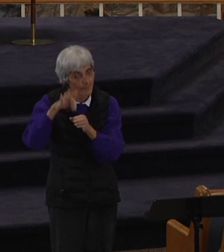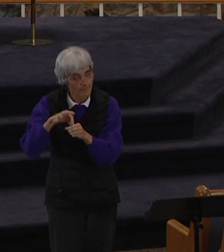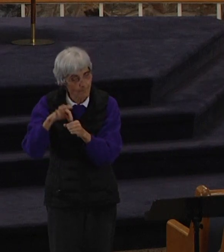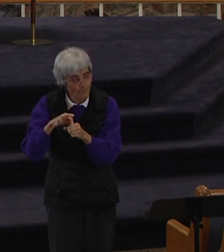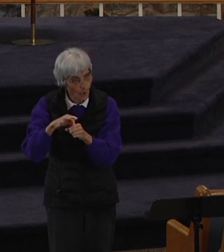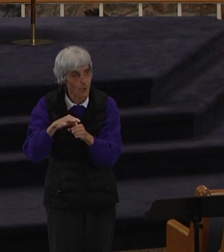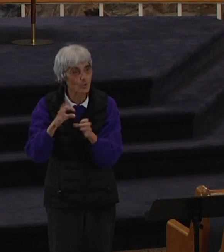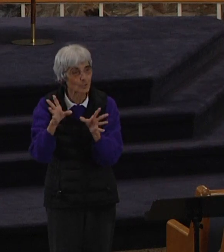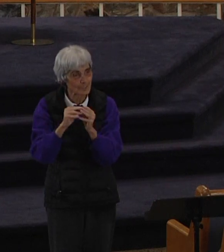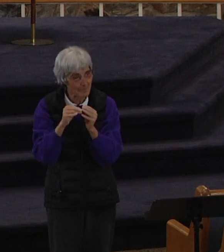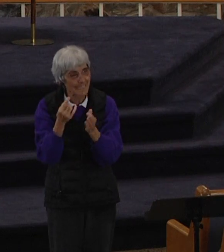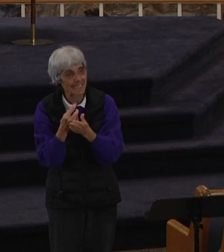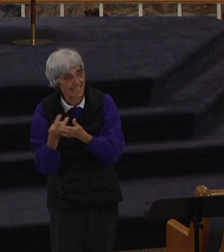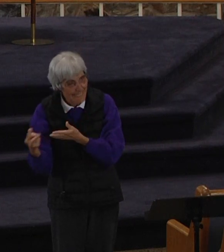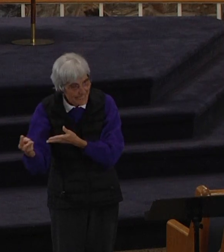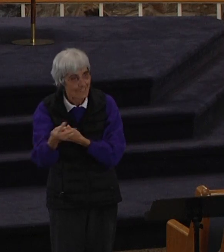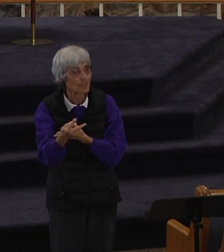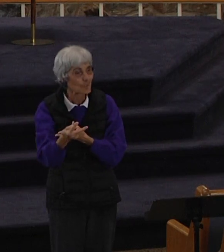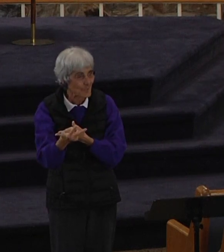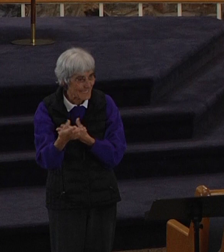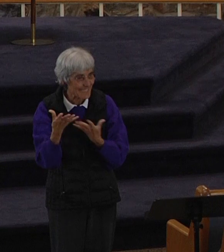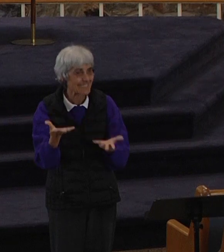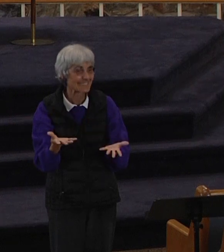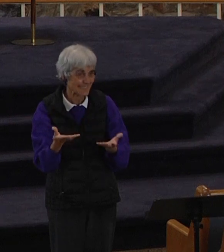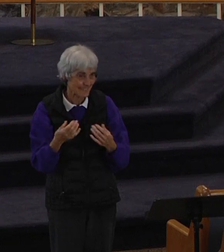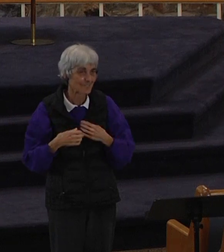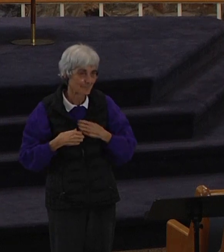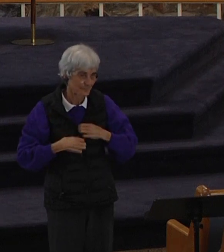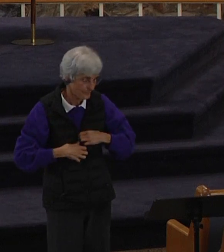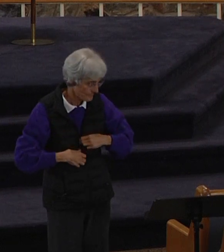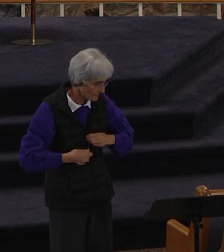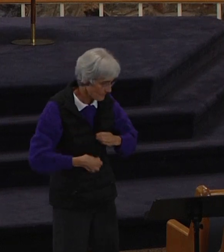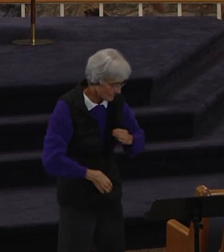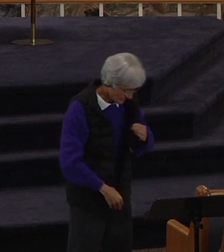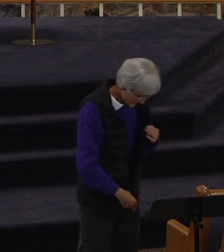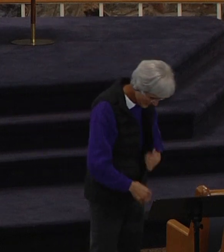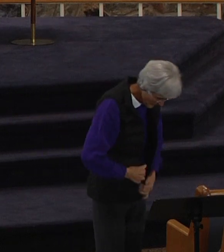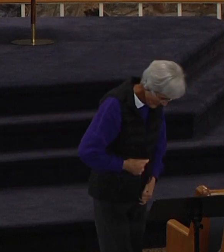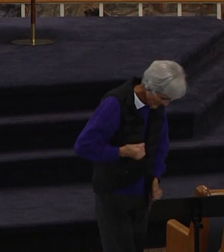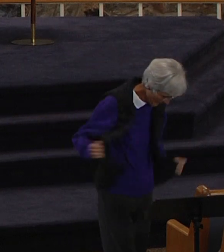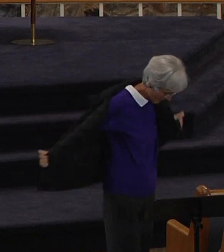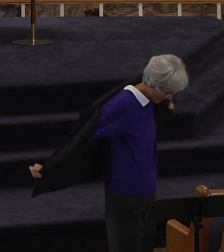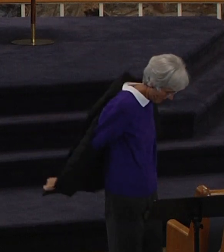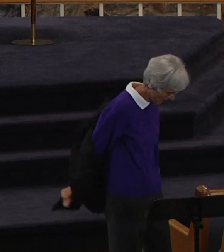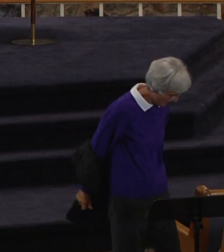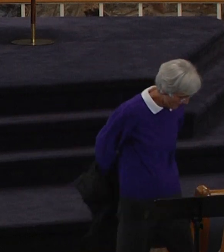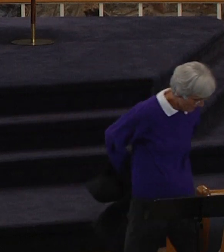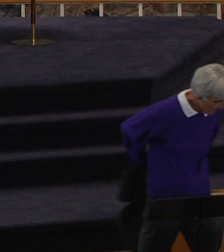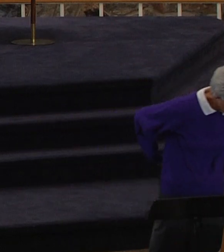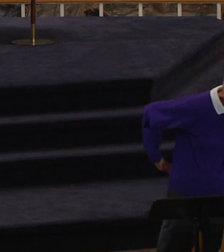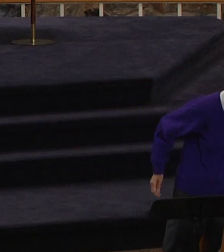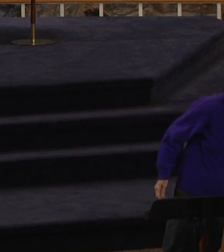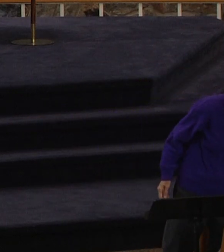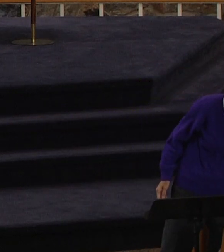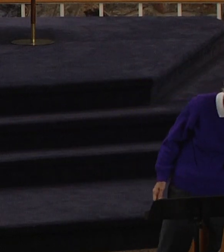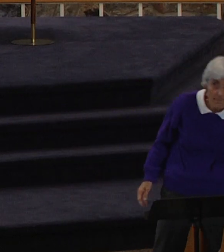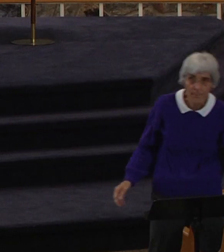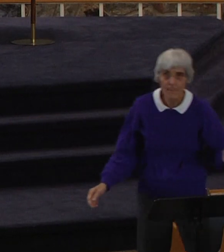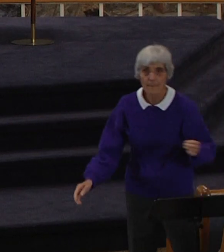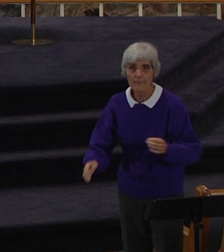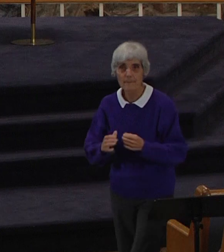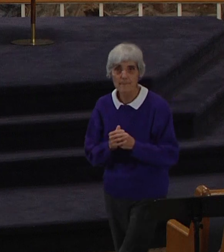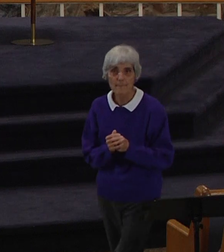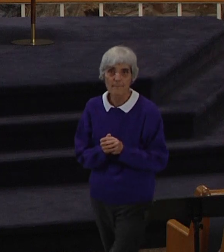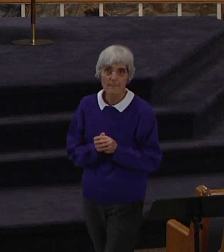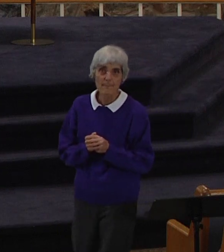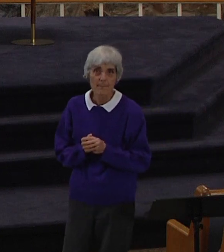And then in 2 weeks, we will be having our congregational meeting between services starting at 9:30.